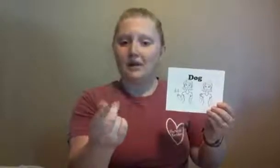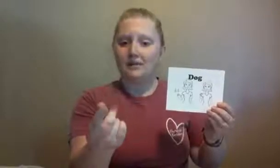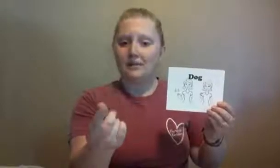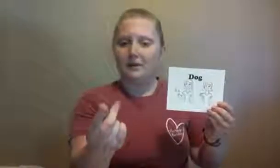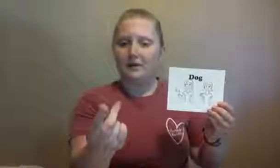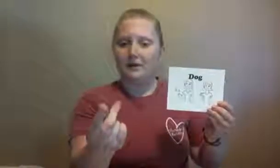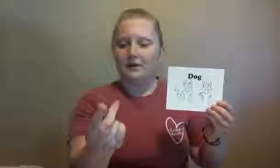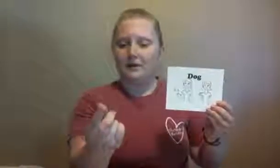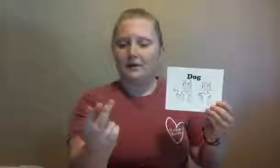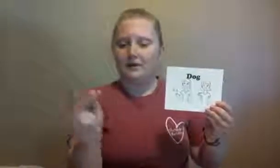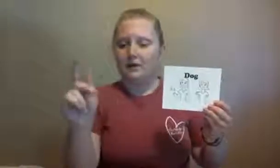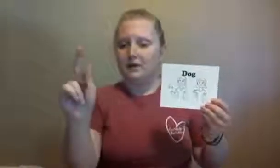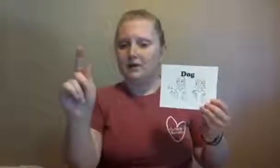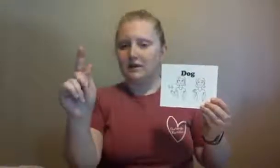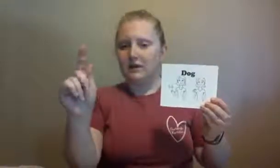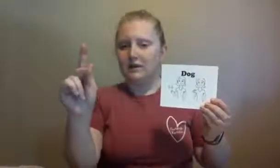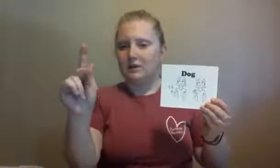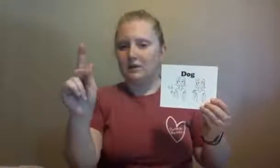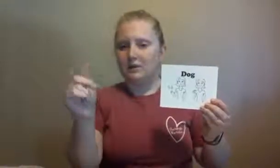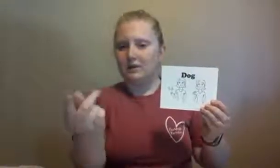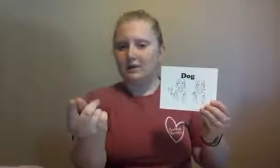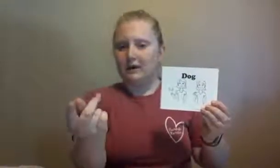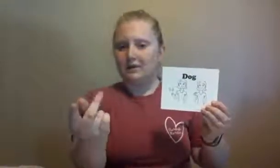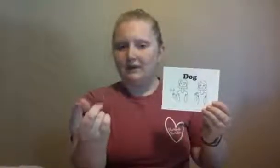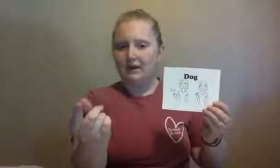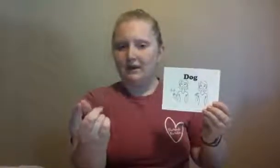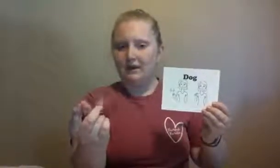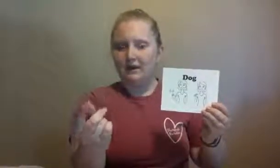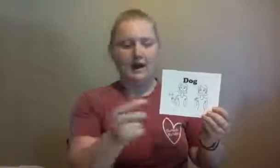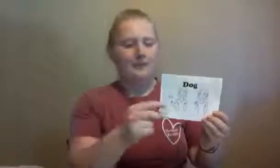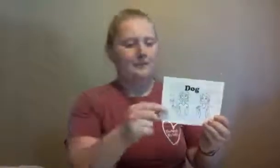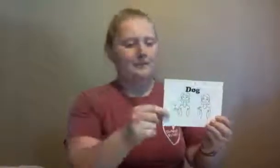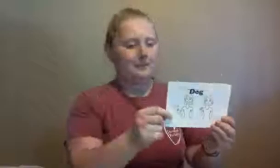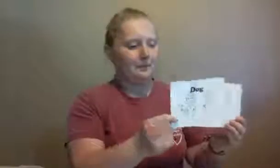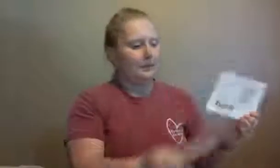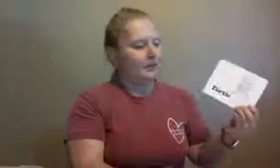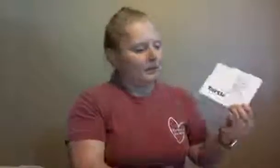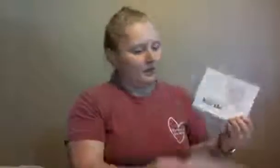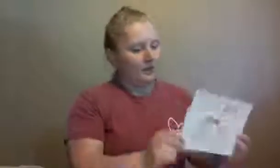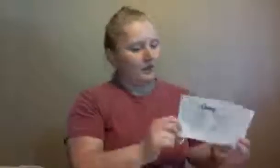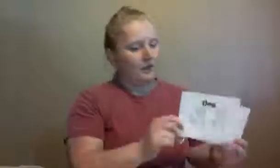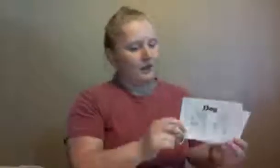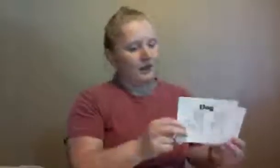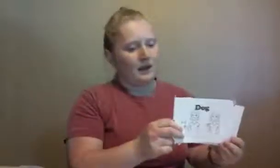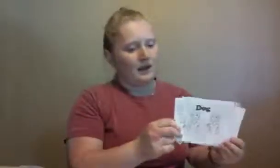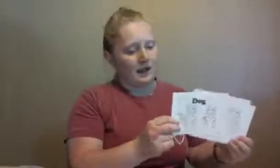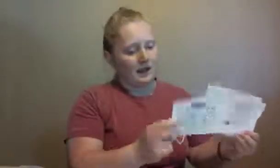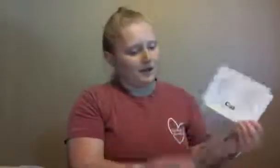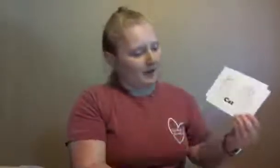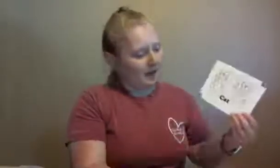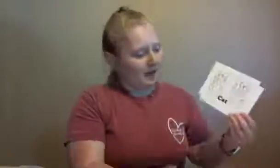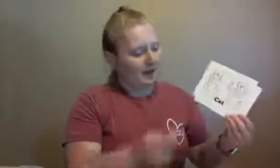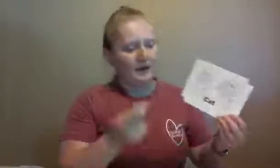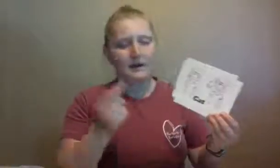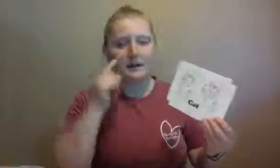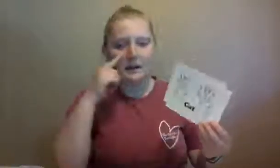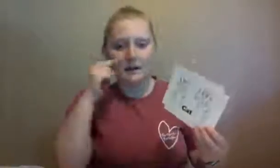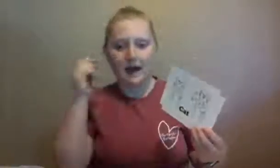them. So you just kind of move that finger like that. And then our next sign,